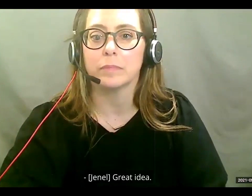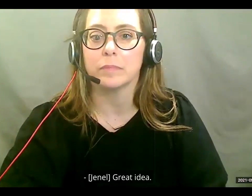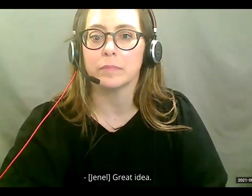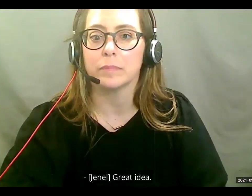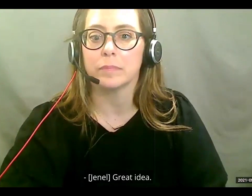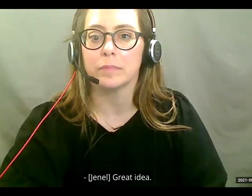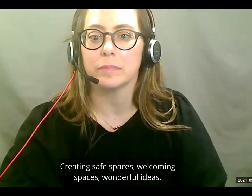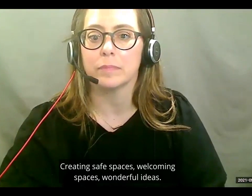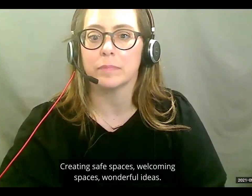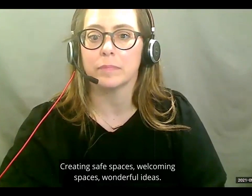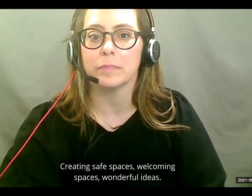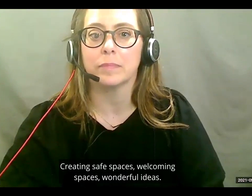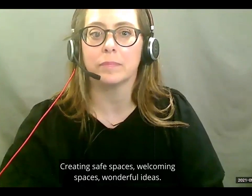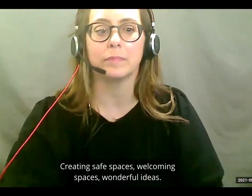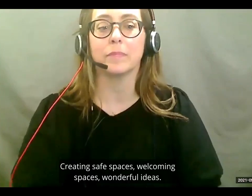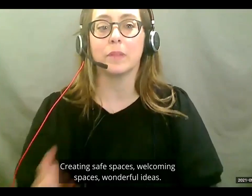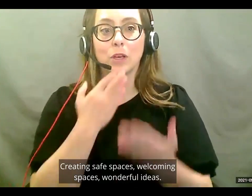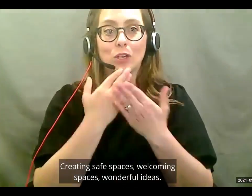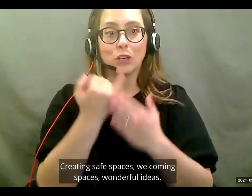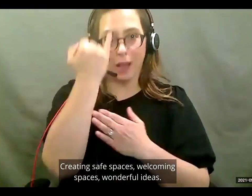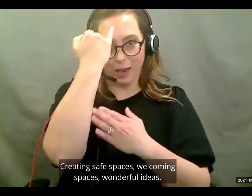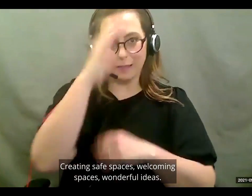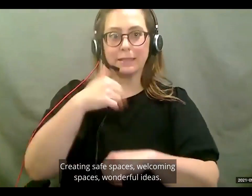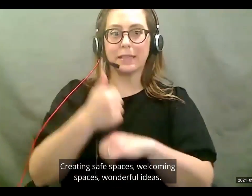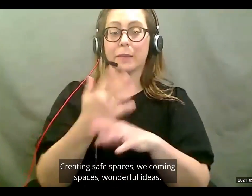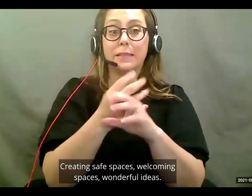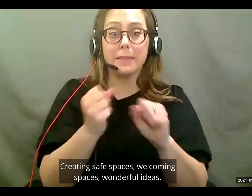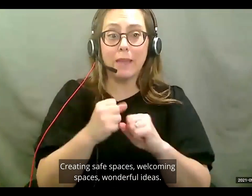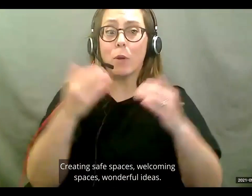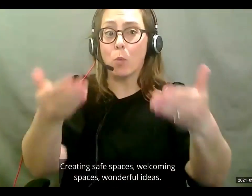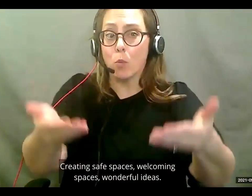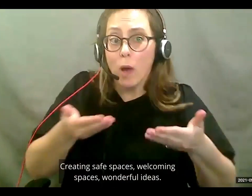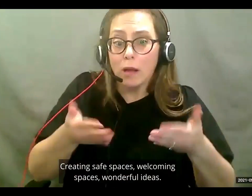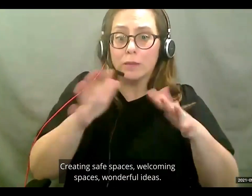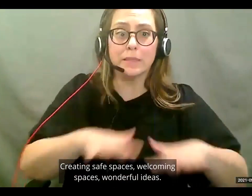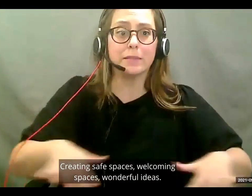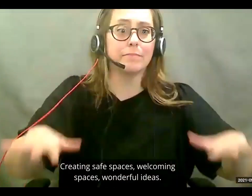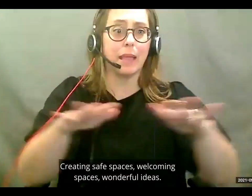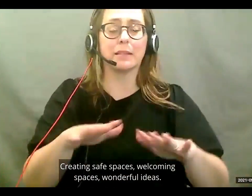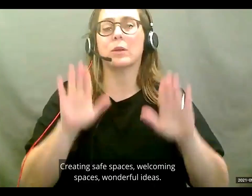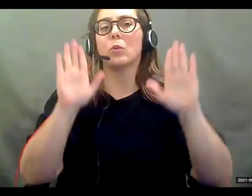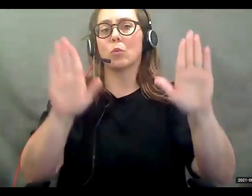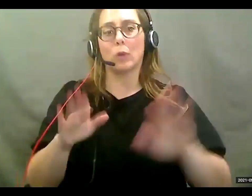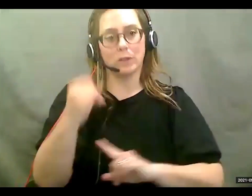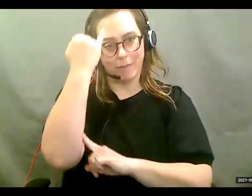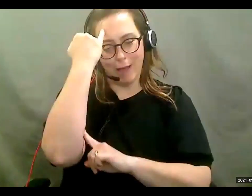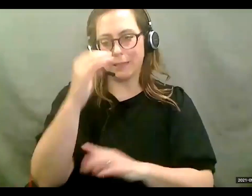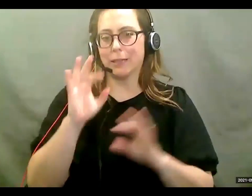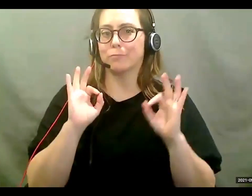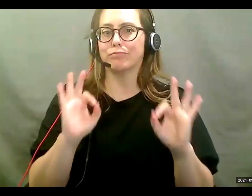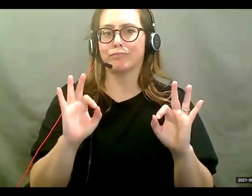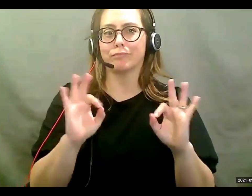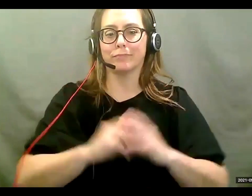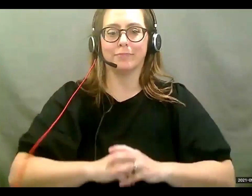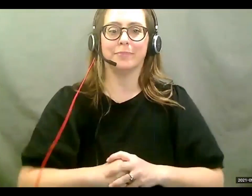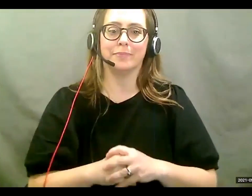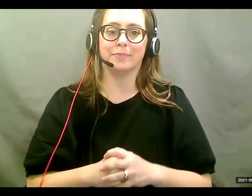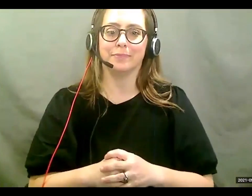Great, great idea. Creating safe spaces, welcoming spaces, wonderful ideas.